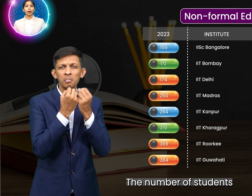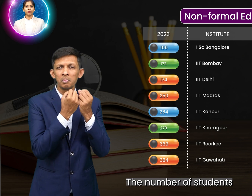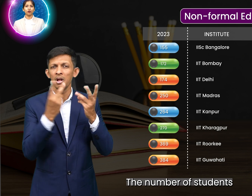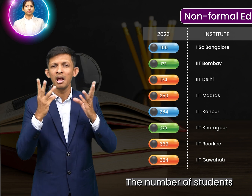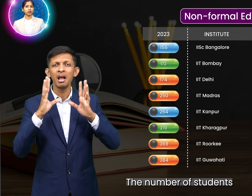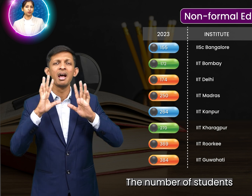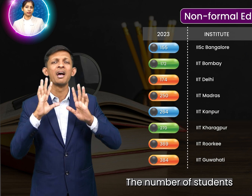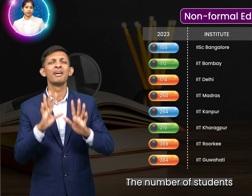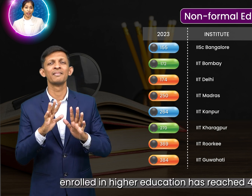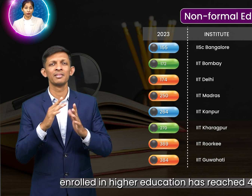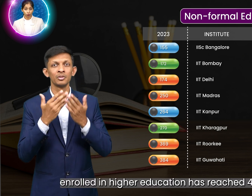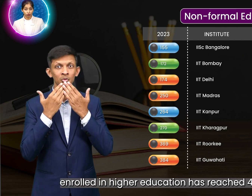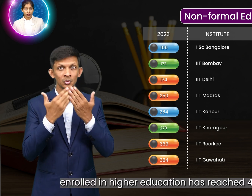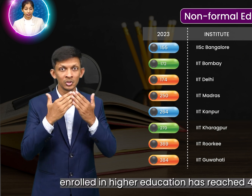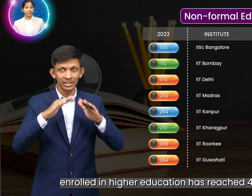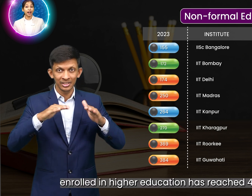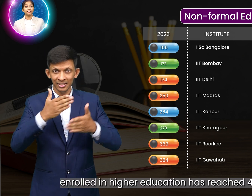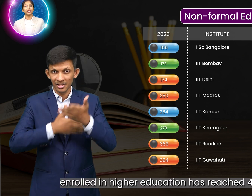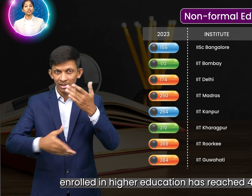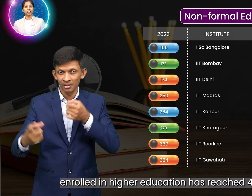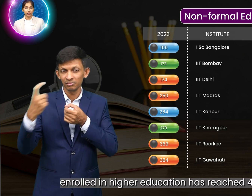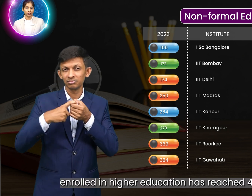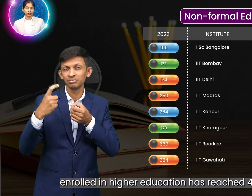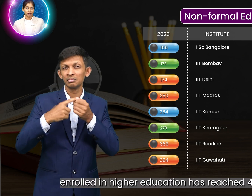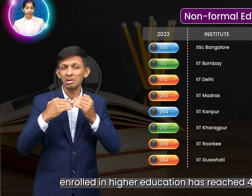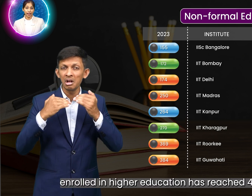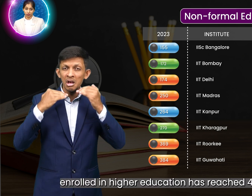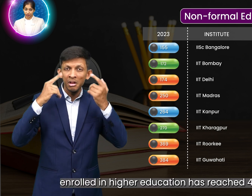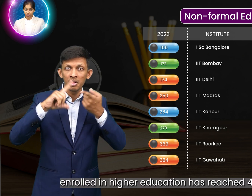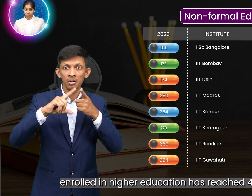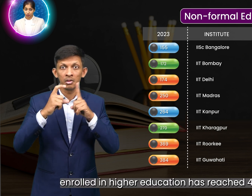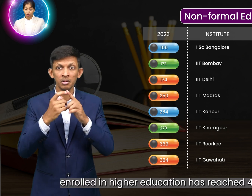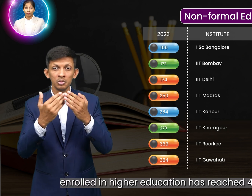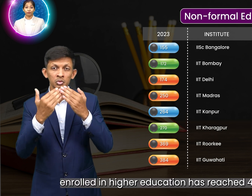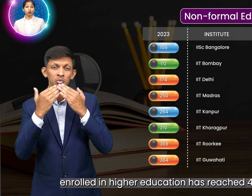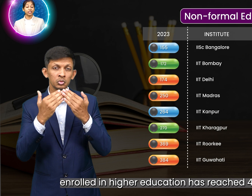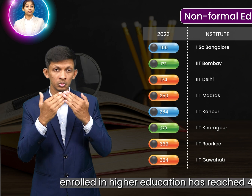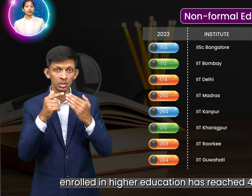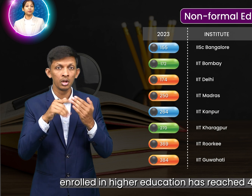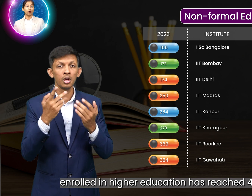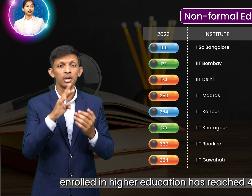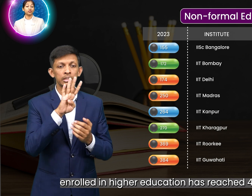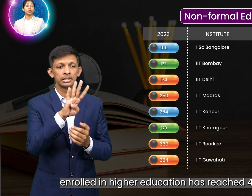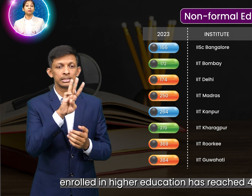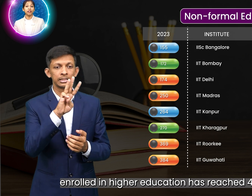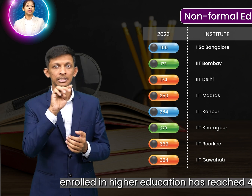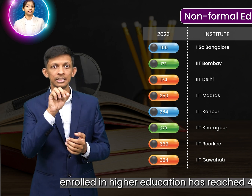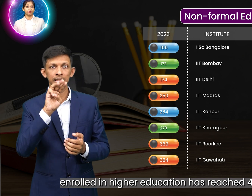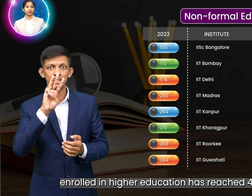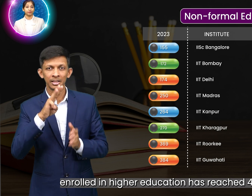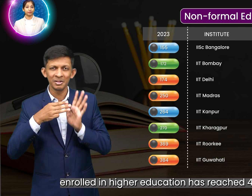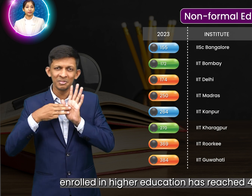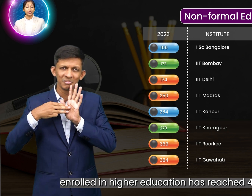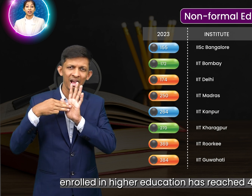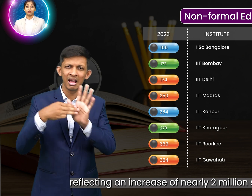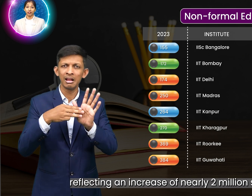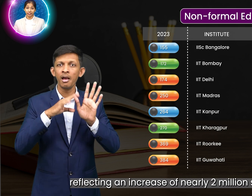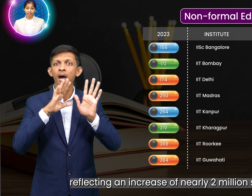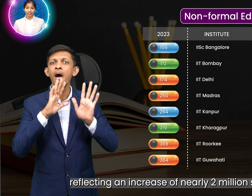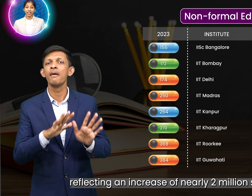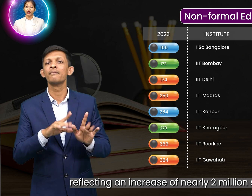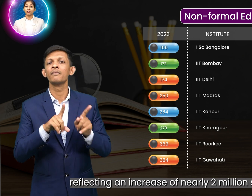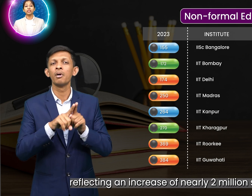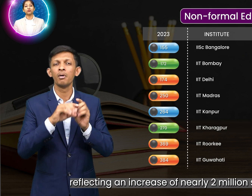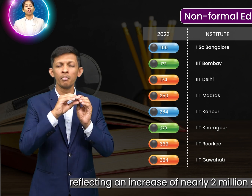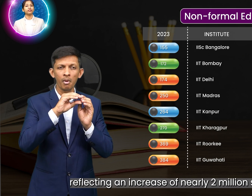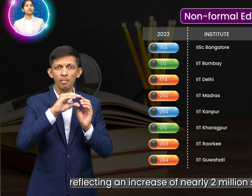The number of students enrolled in higher education has reached 43.3 million, reflecting